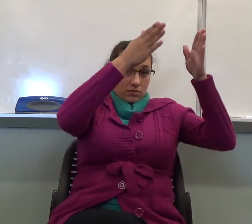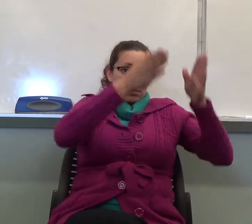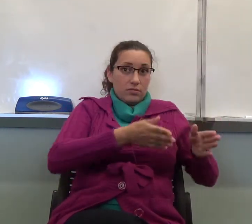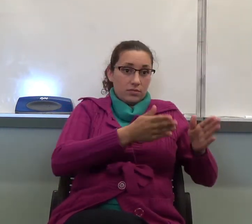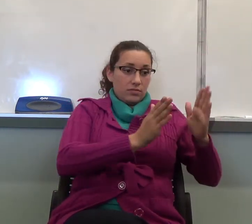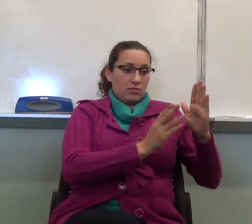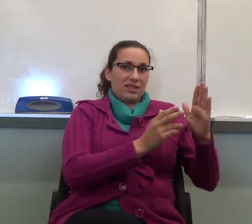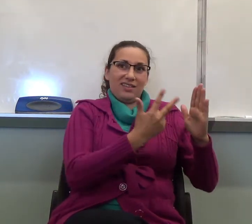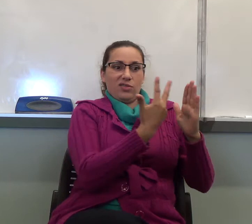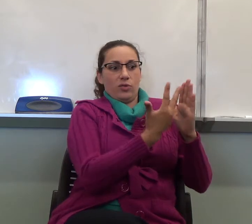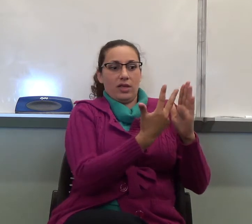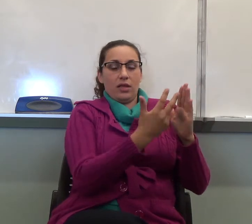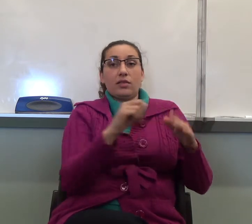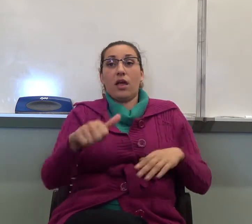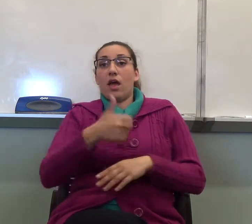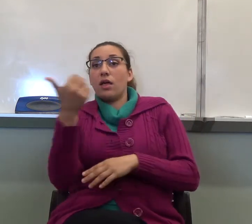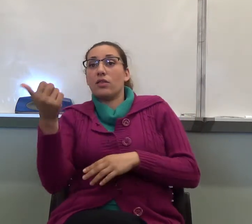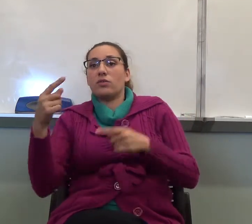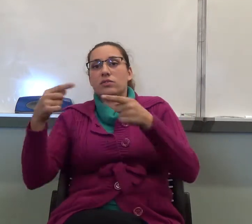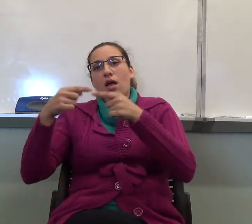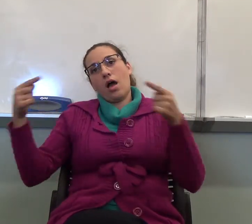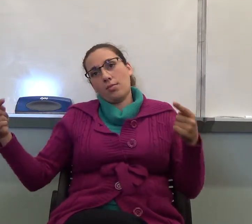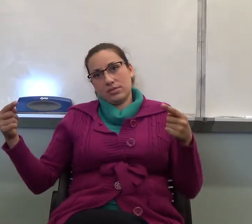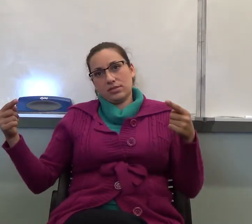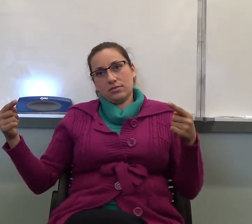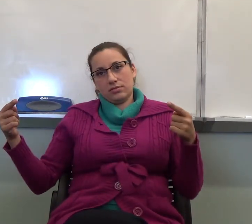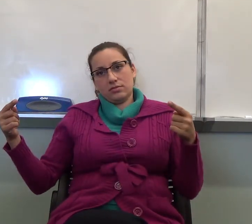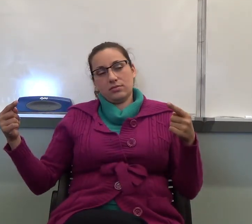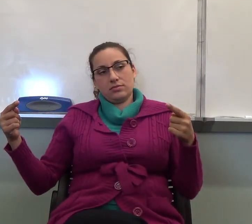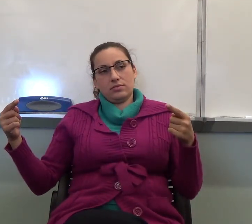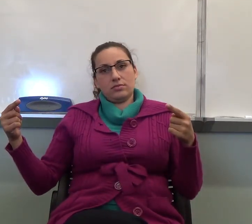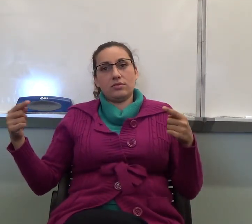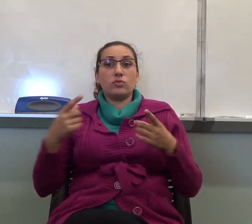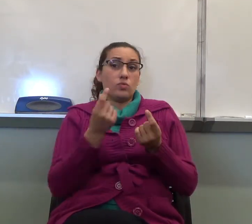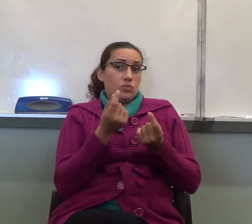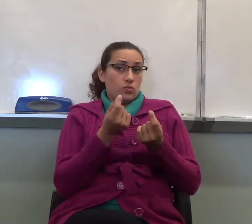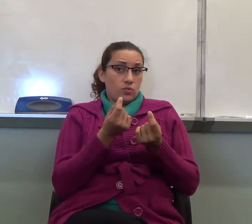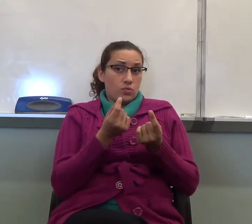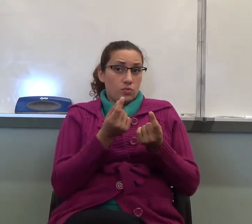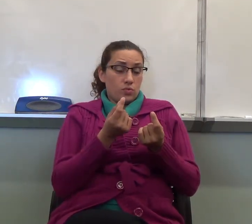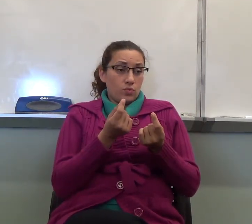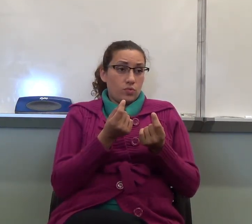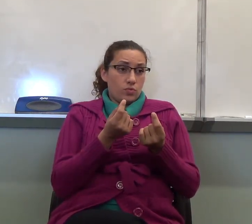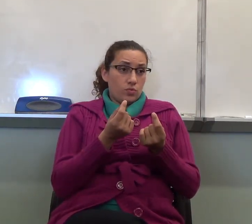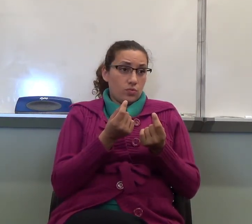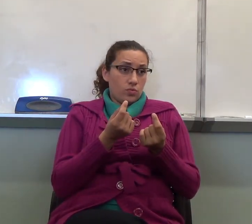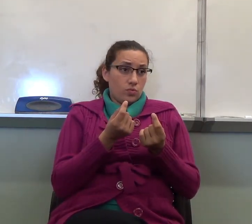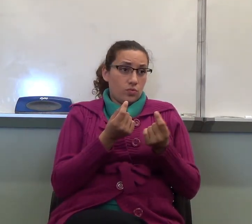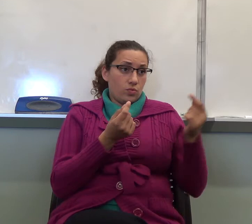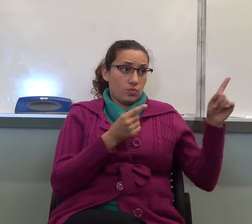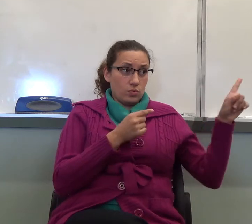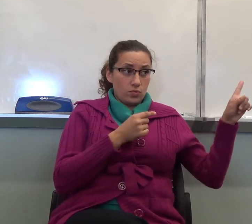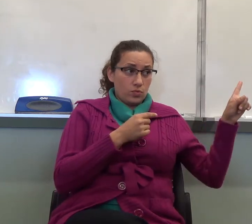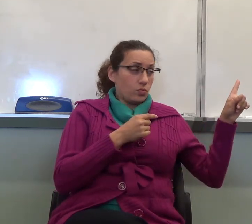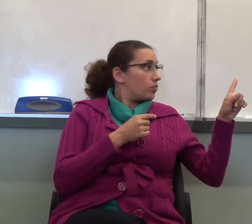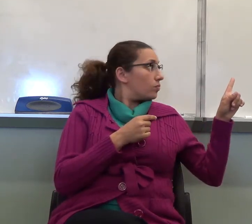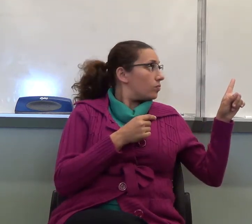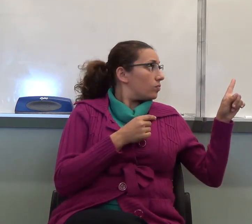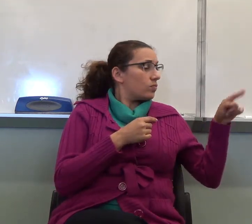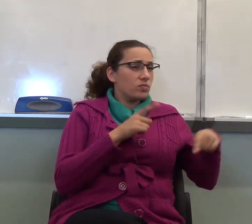sign. Okay? All right. So we do them one at a time. And what you do is you can't really decide on what this is until you know what the